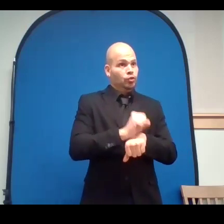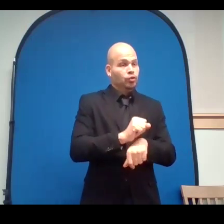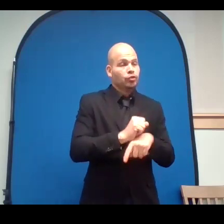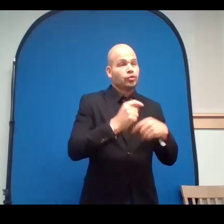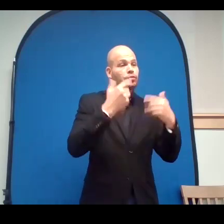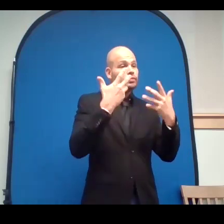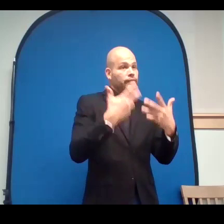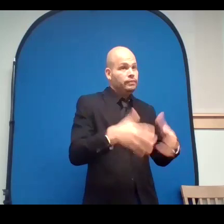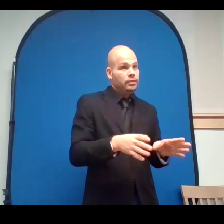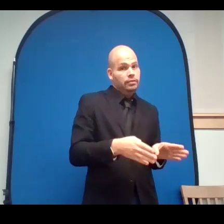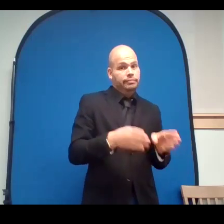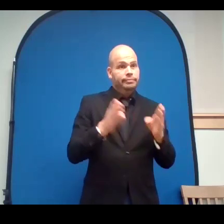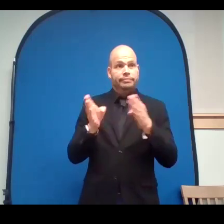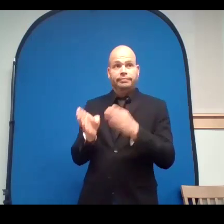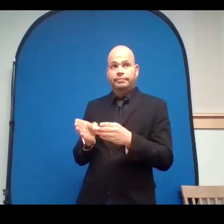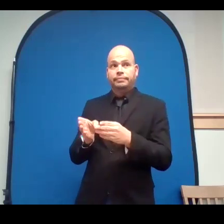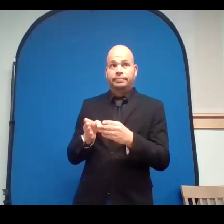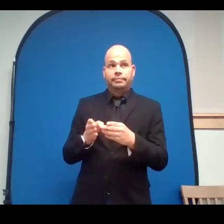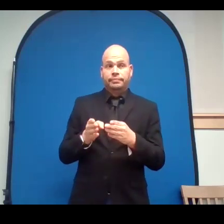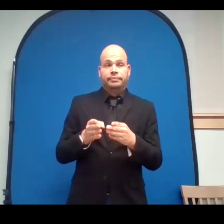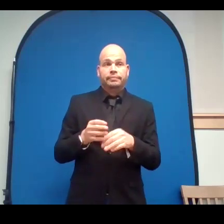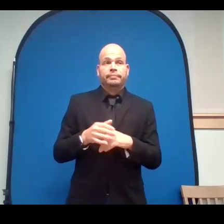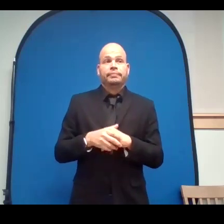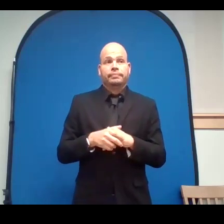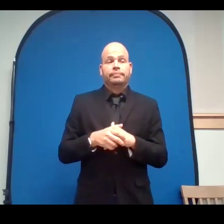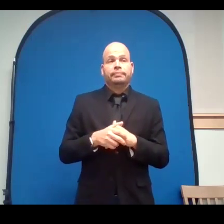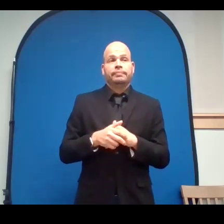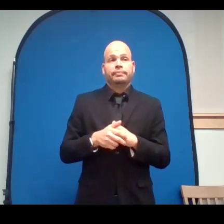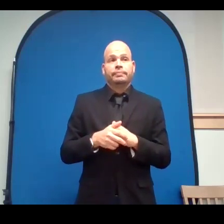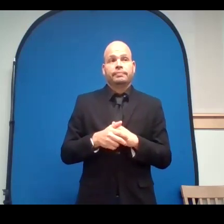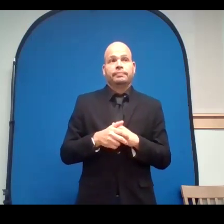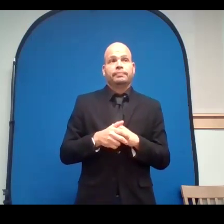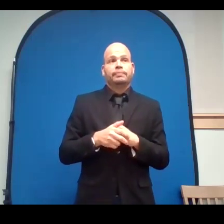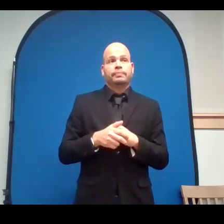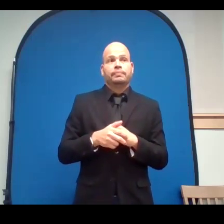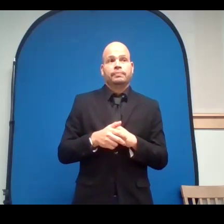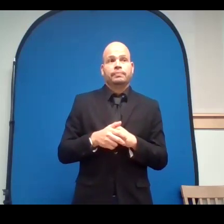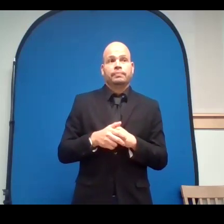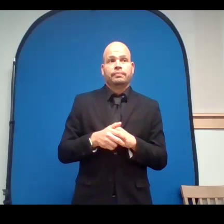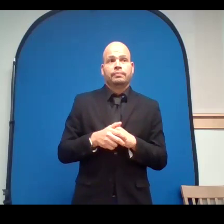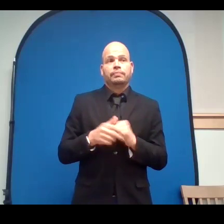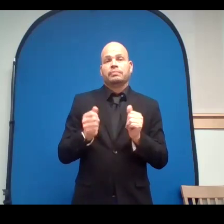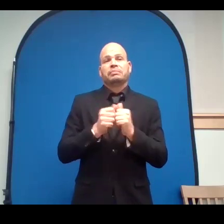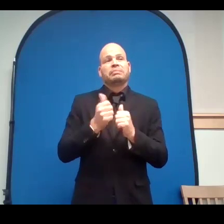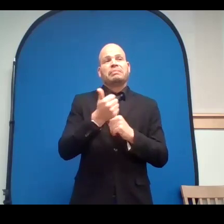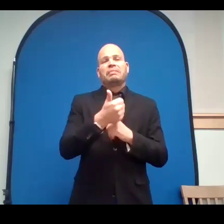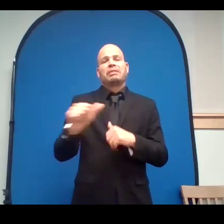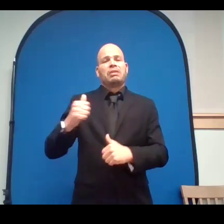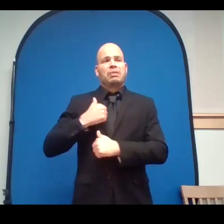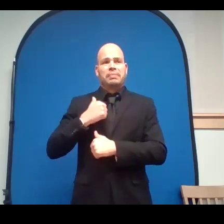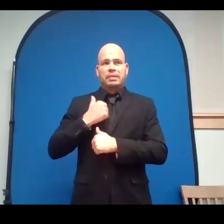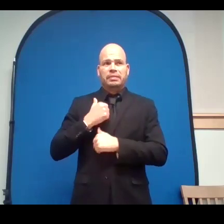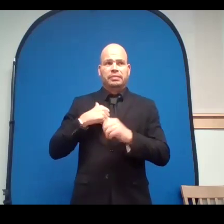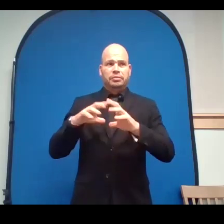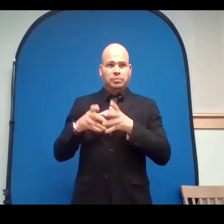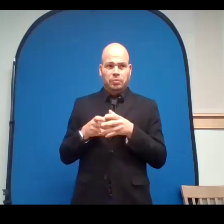Then had a 5-year stint where I was not with any Army Reserve component, and